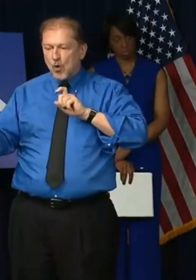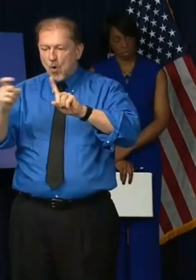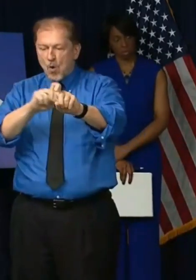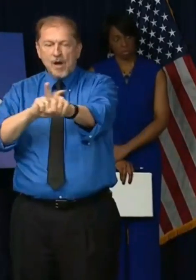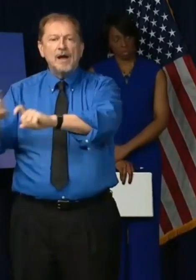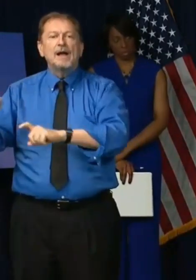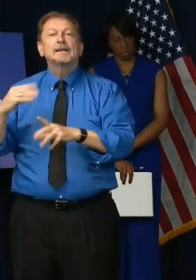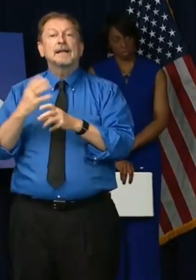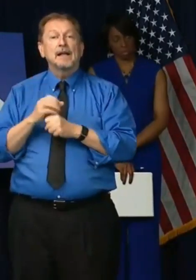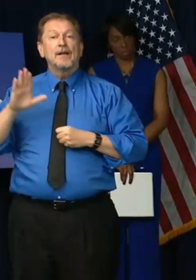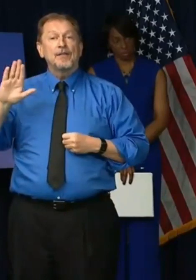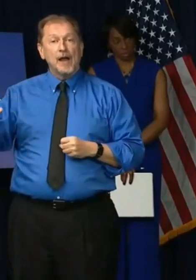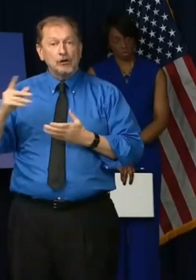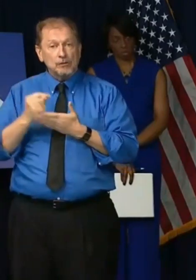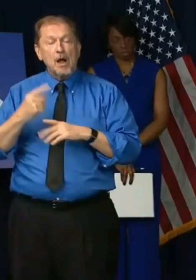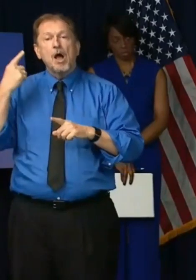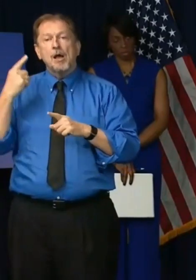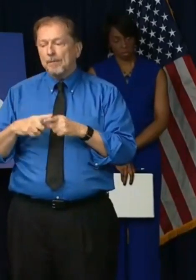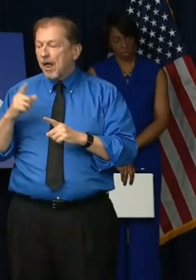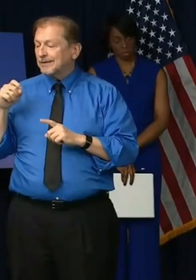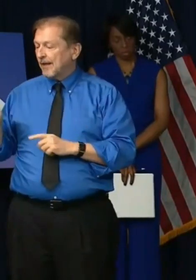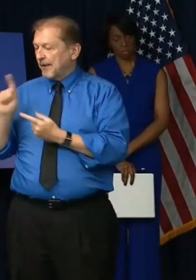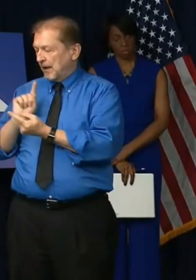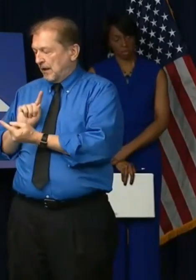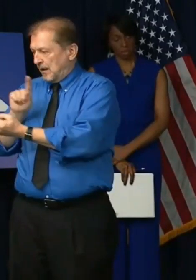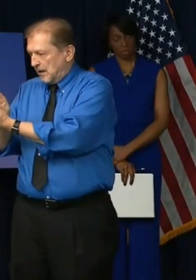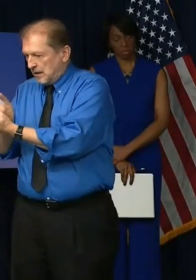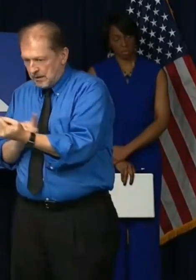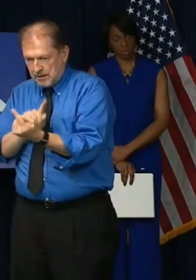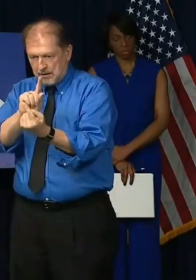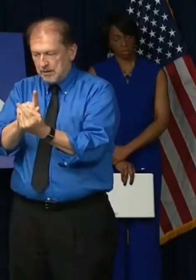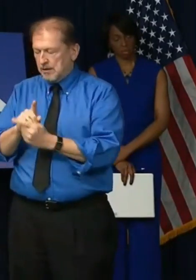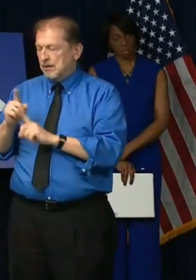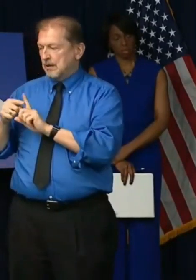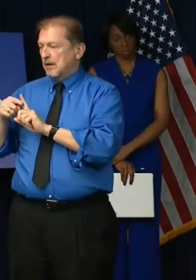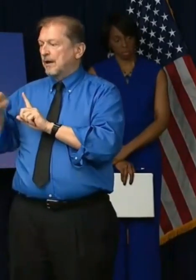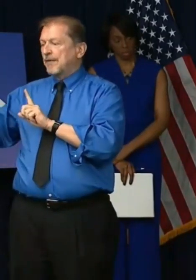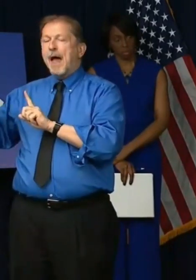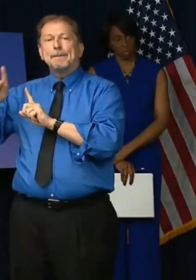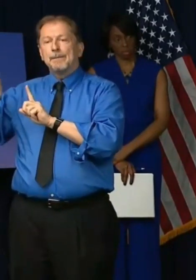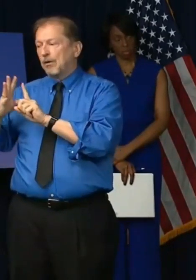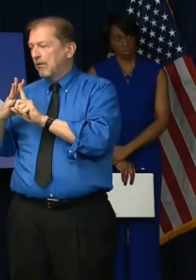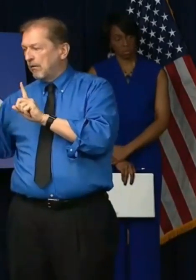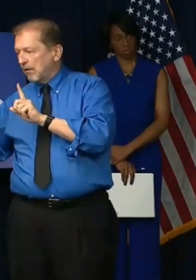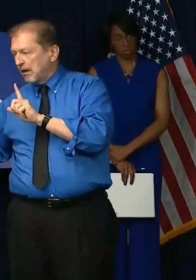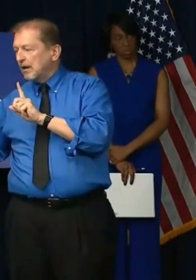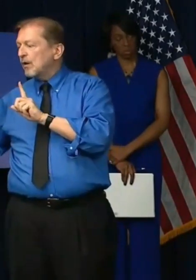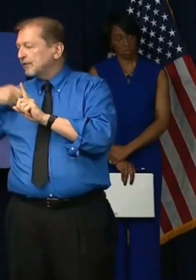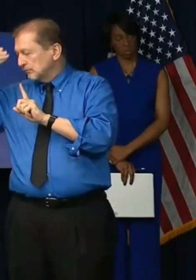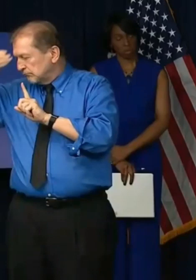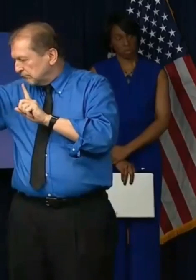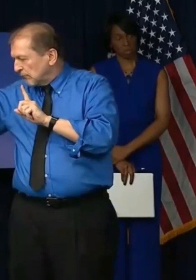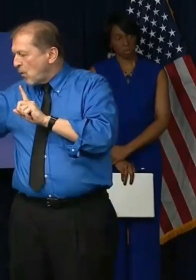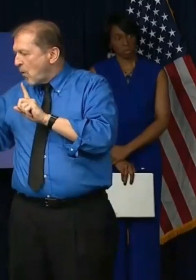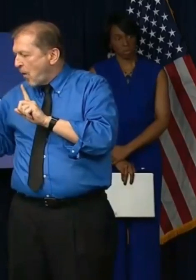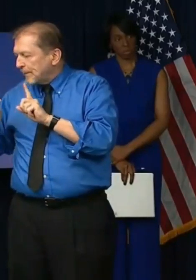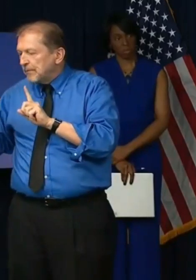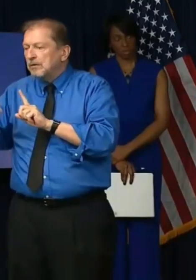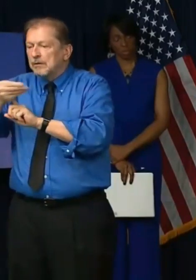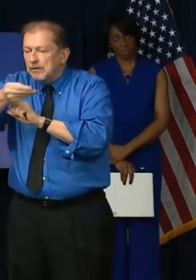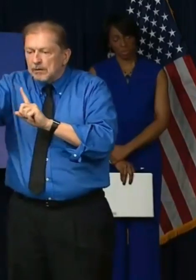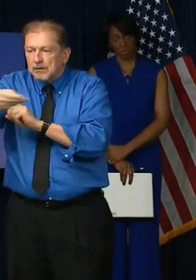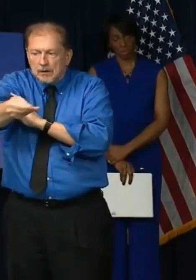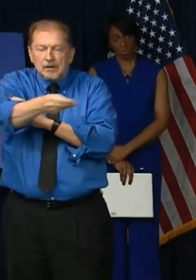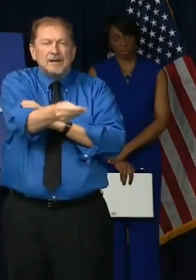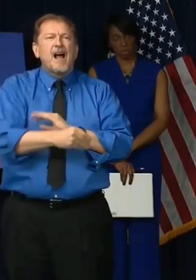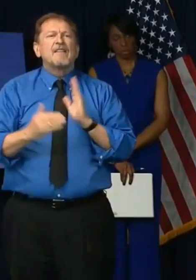but you need also to notify all the people that they've been in contact with, and that is very difficult to do when you're talking about thousands of